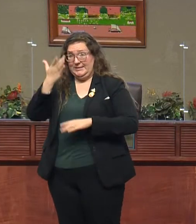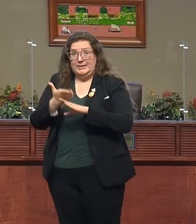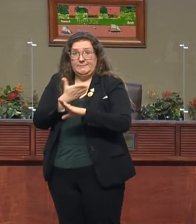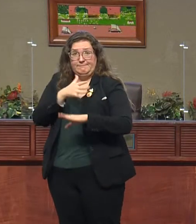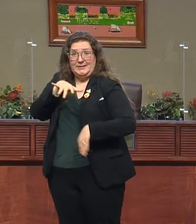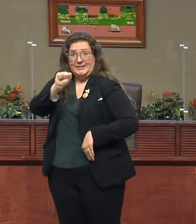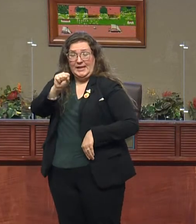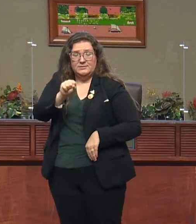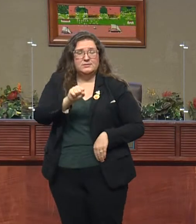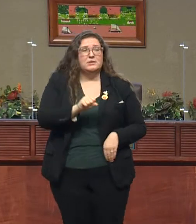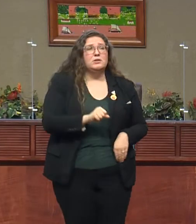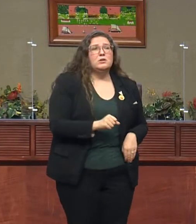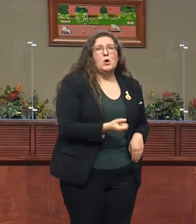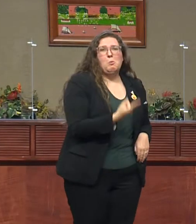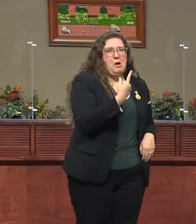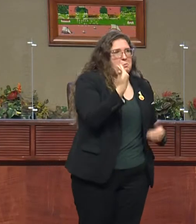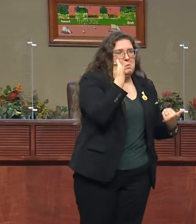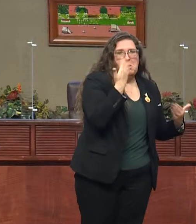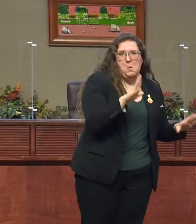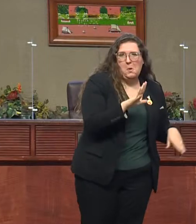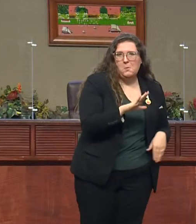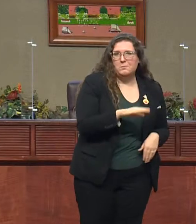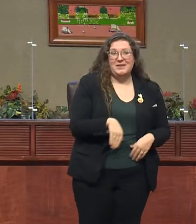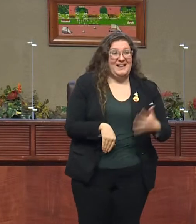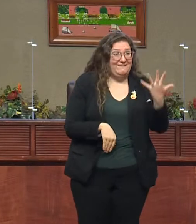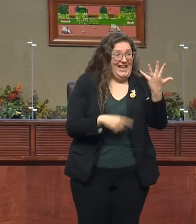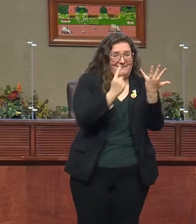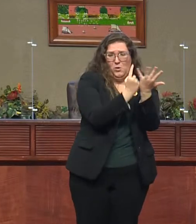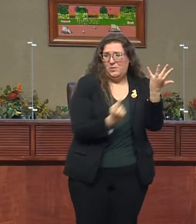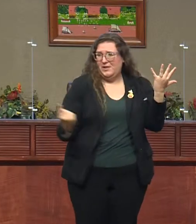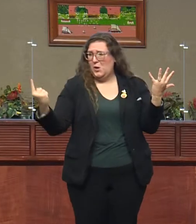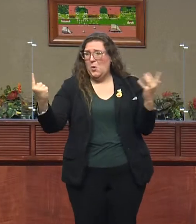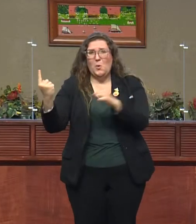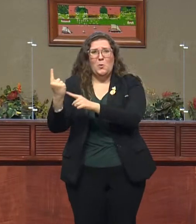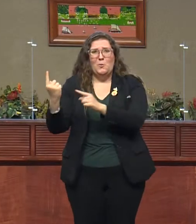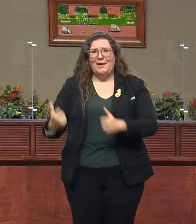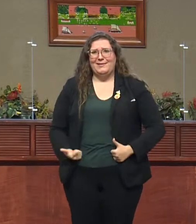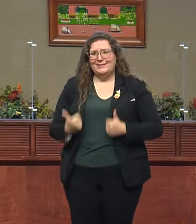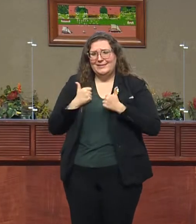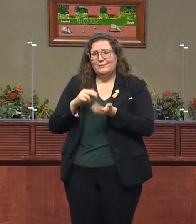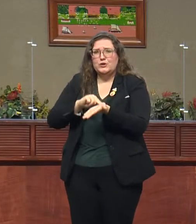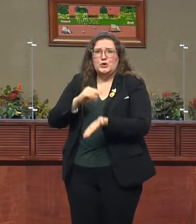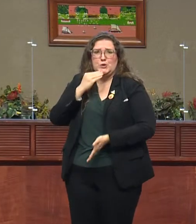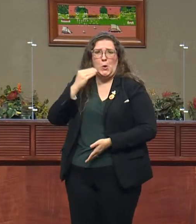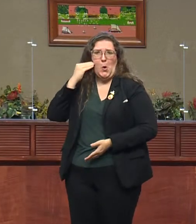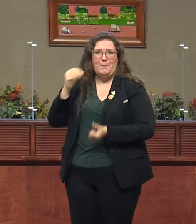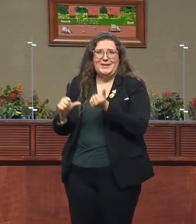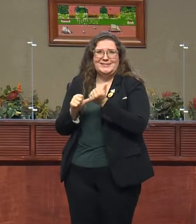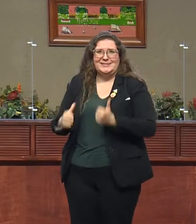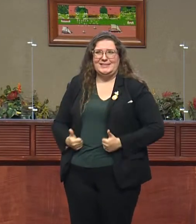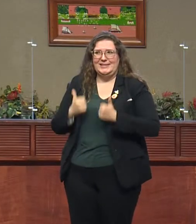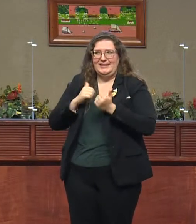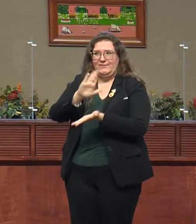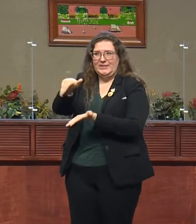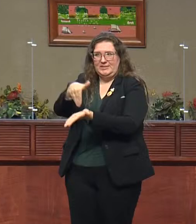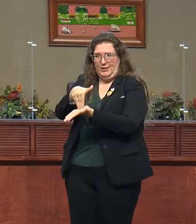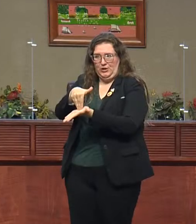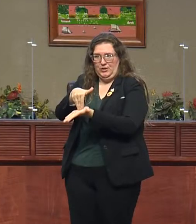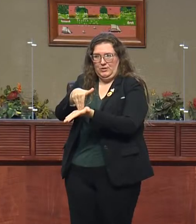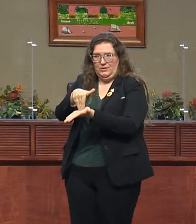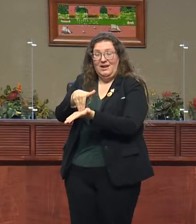condition. And only 1 of the 5 was in assisted living facilities. That's another place that we have seen